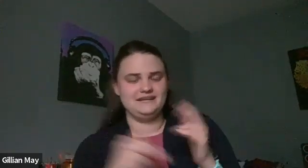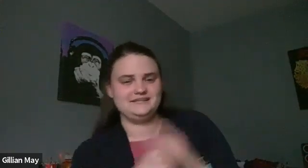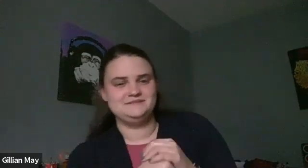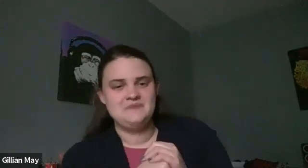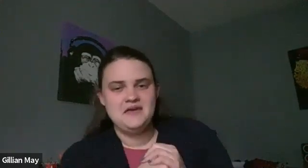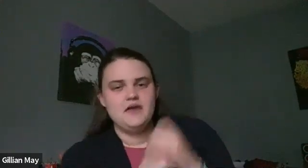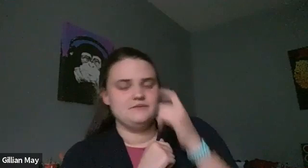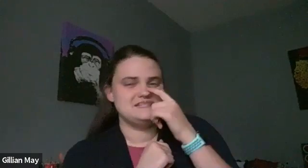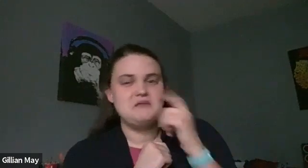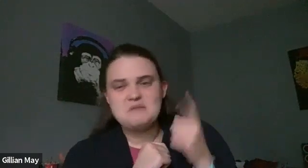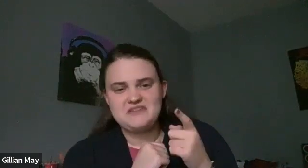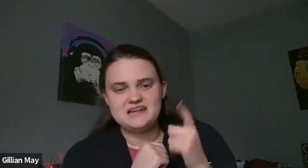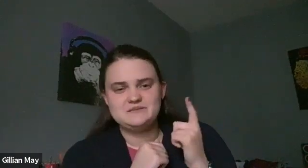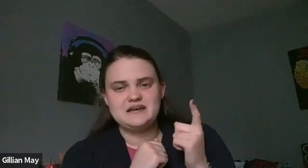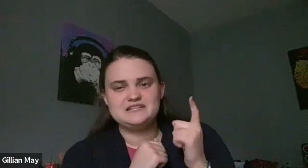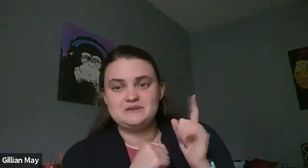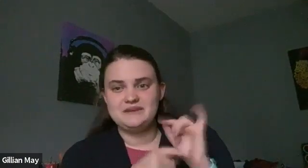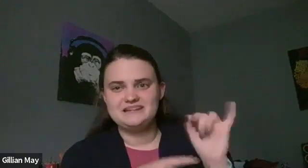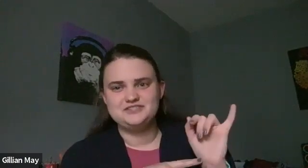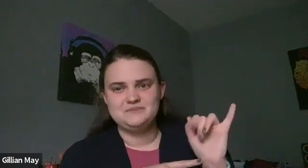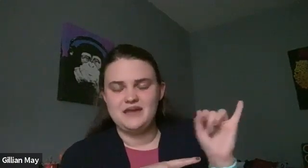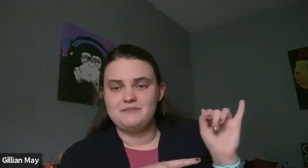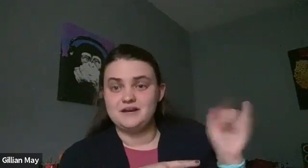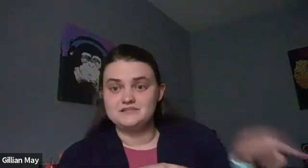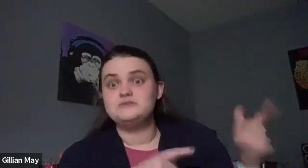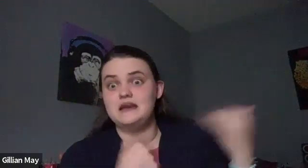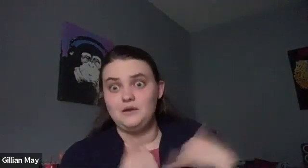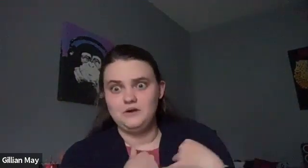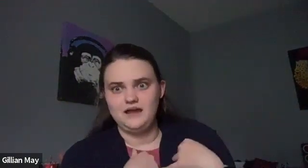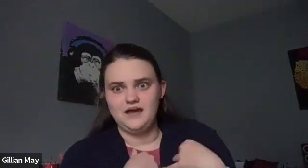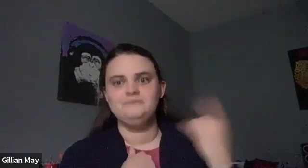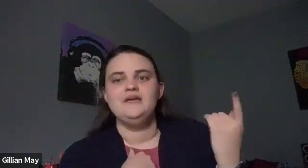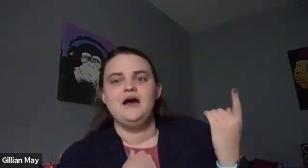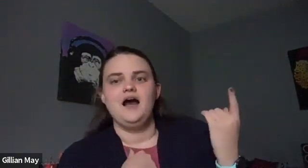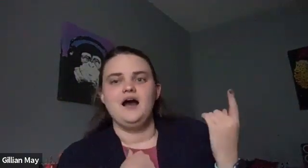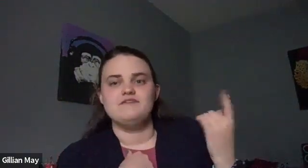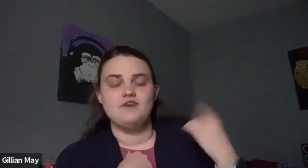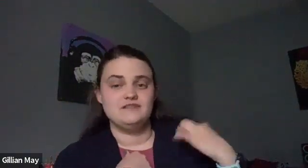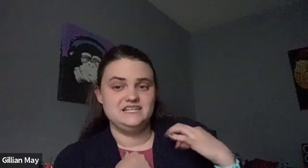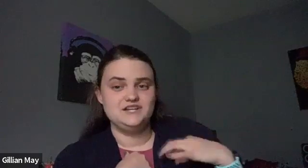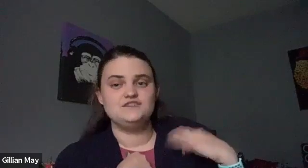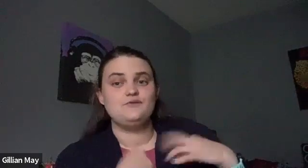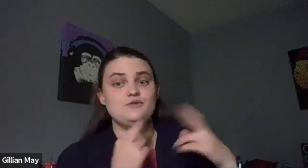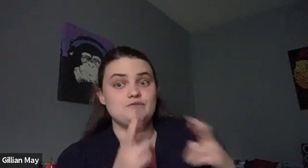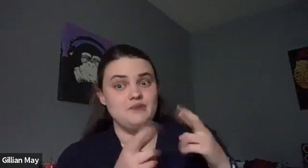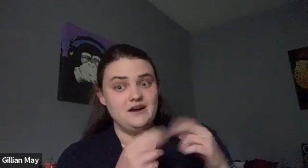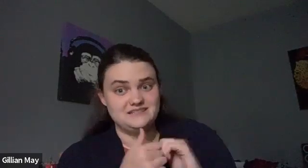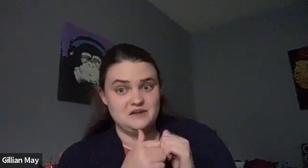Robotics. The reason I remembered that is because during my internship at my school that I now work at, I volunteered for their robotics